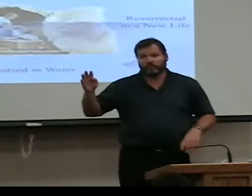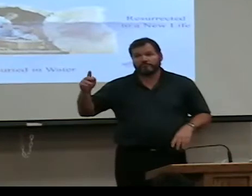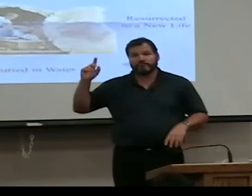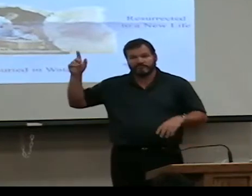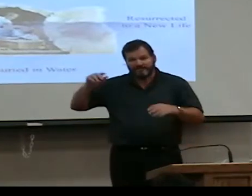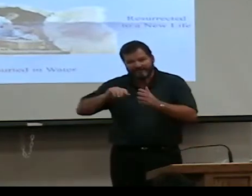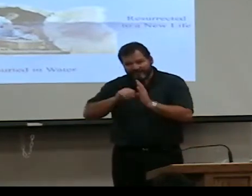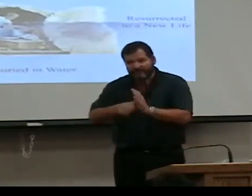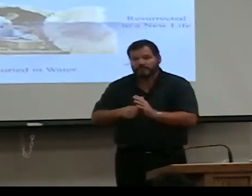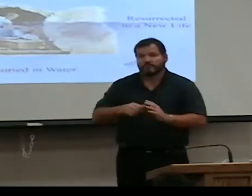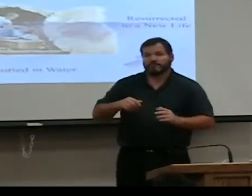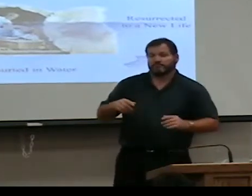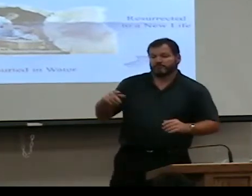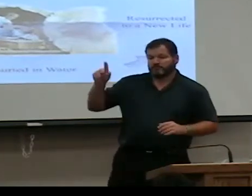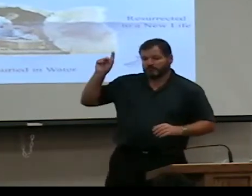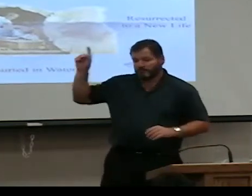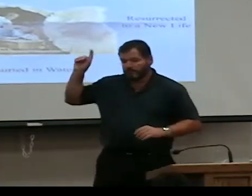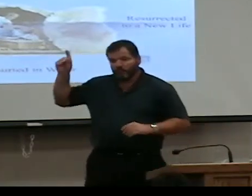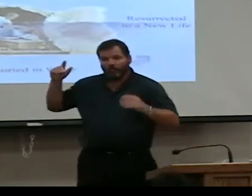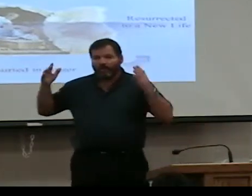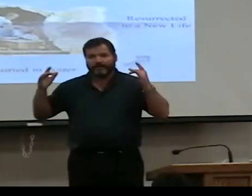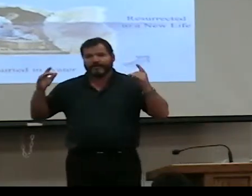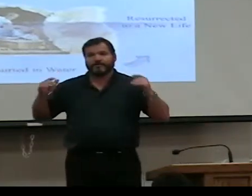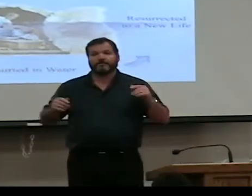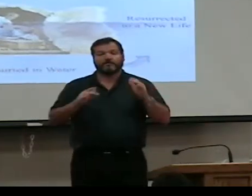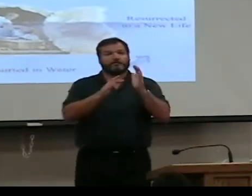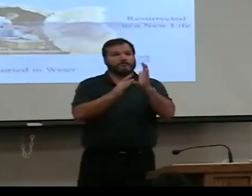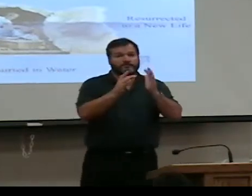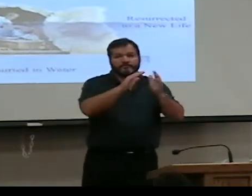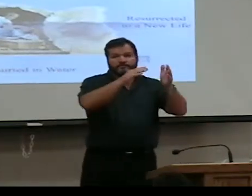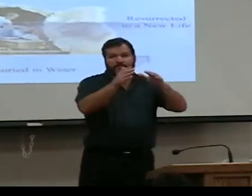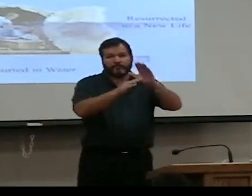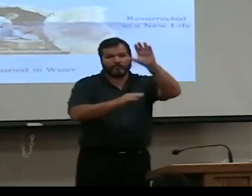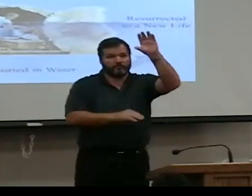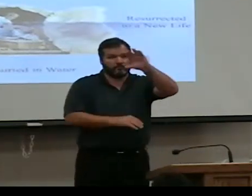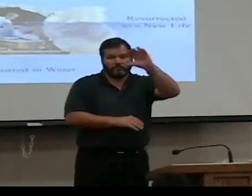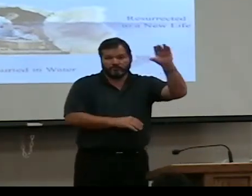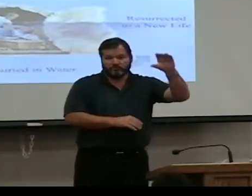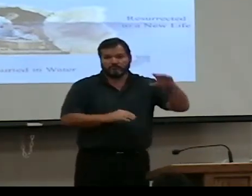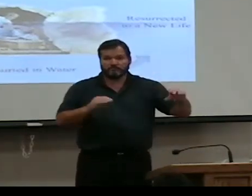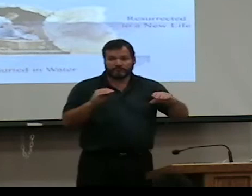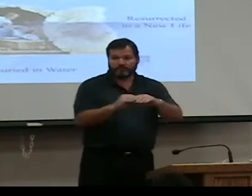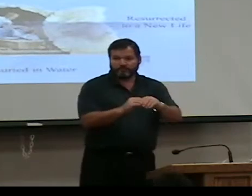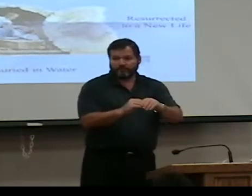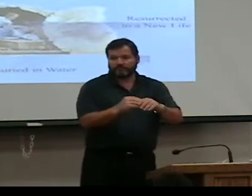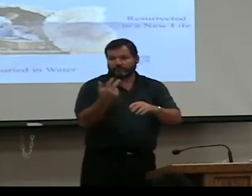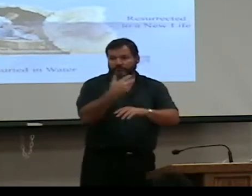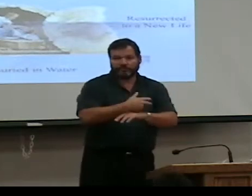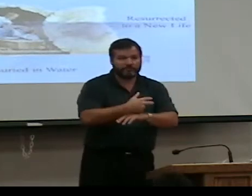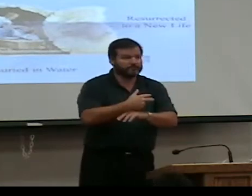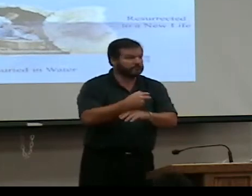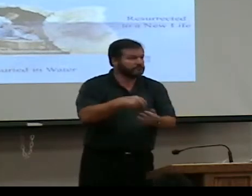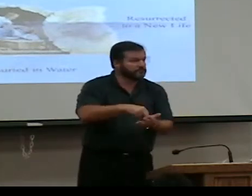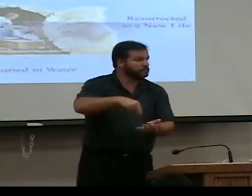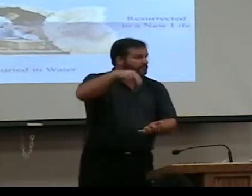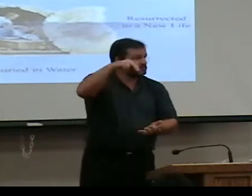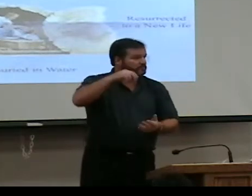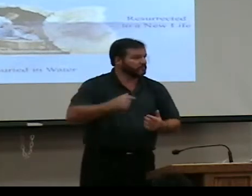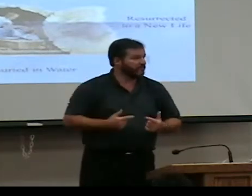Romans 6, 3, and 4 emphasizes this. Why? Jesus died on a cross. He was put in a tomb. And